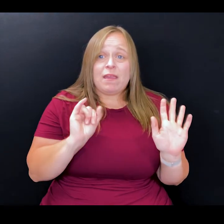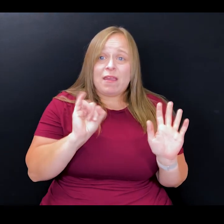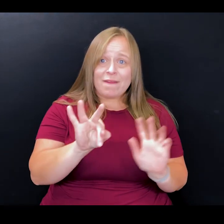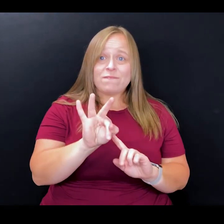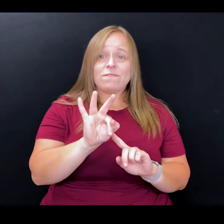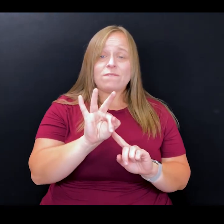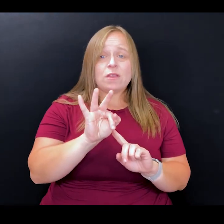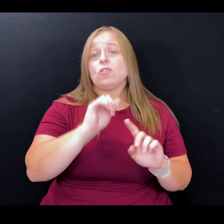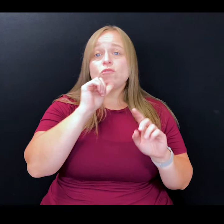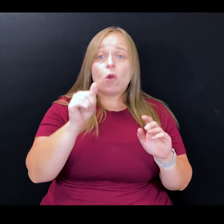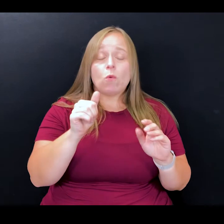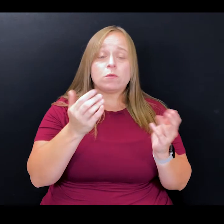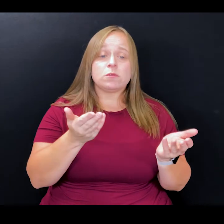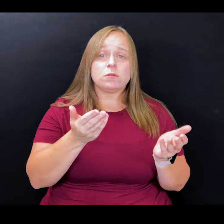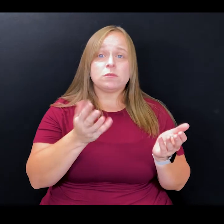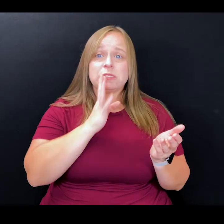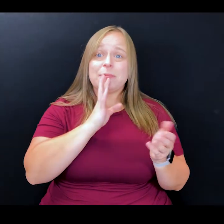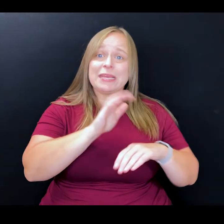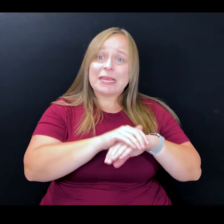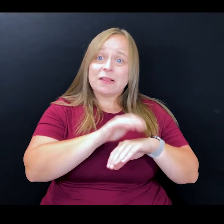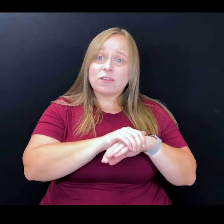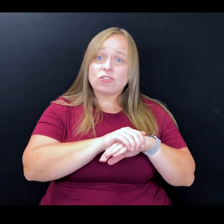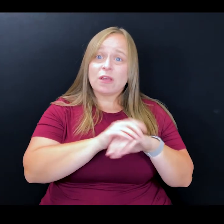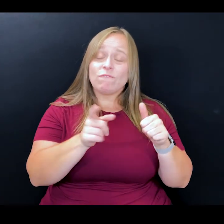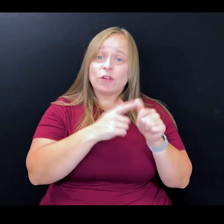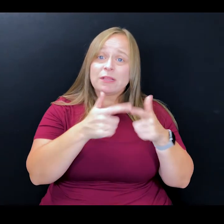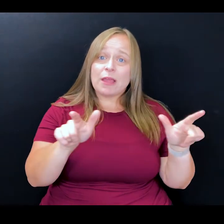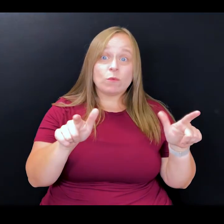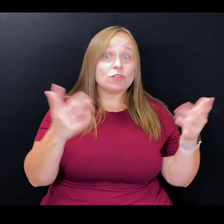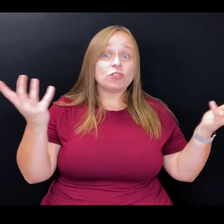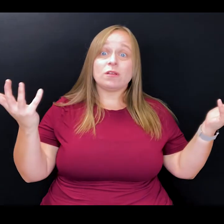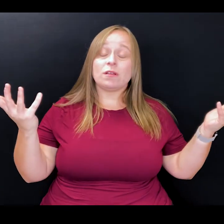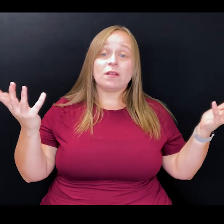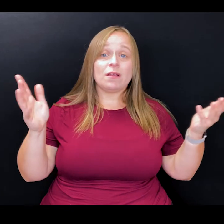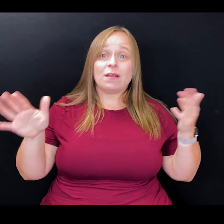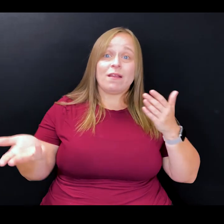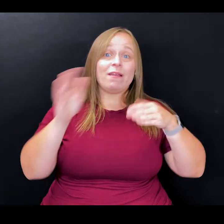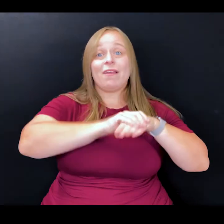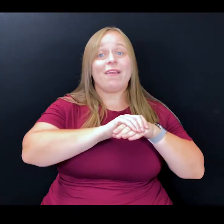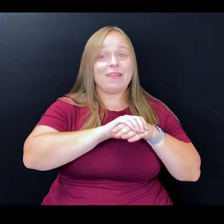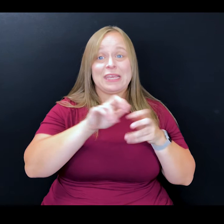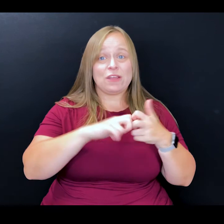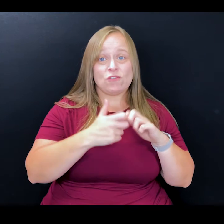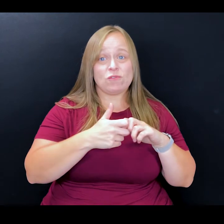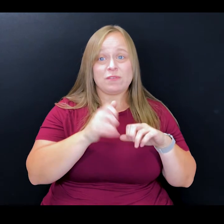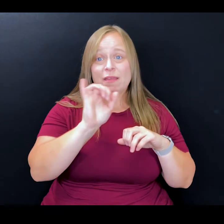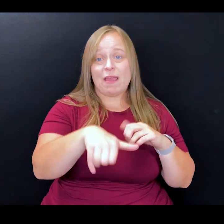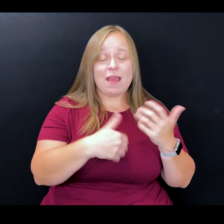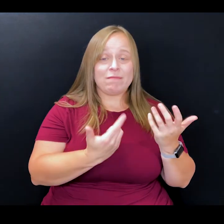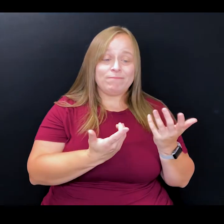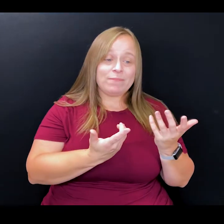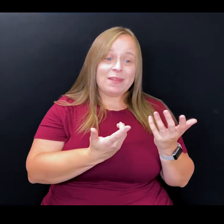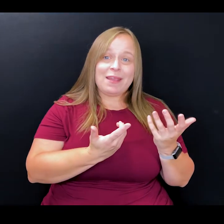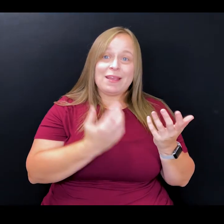you do not speak English as a first language, that's another layer of issues. that comes on,